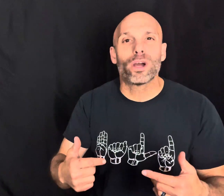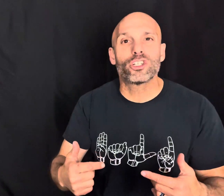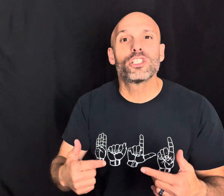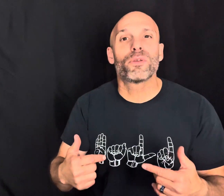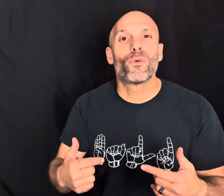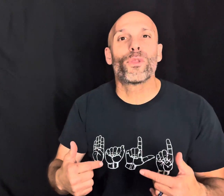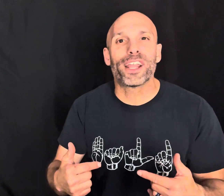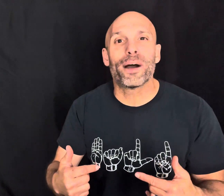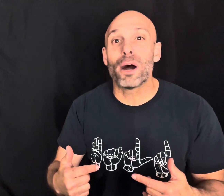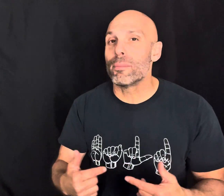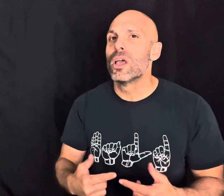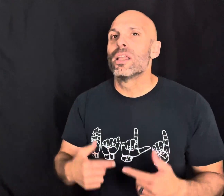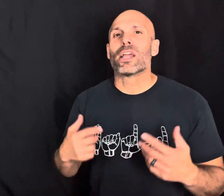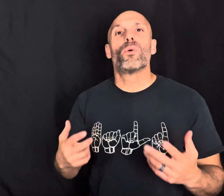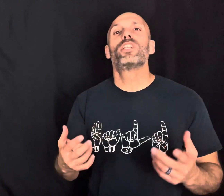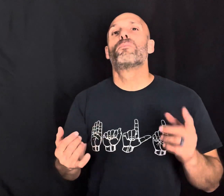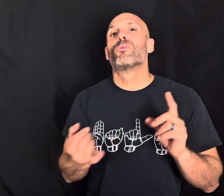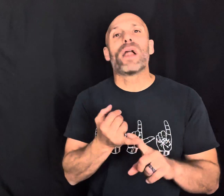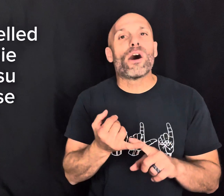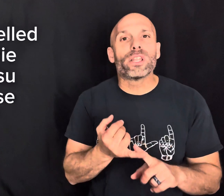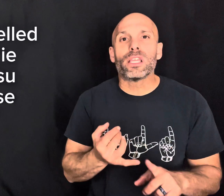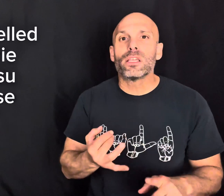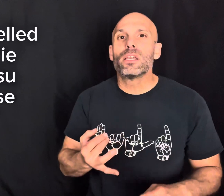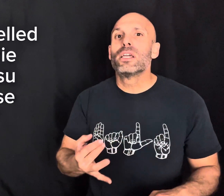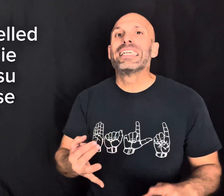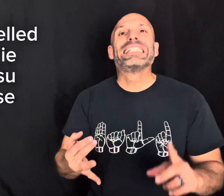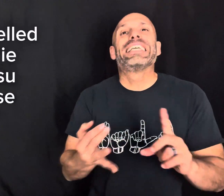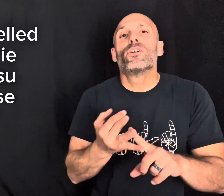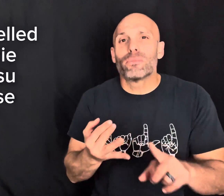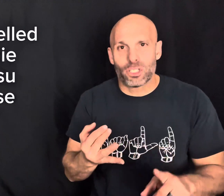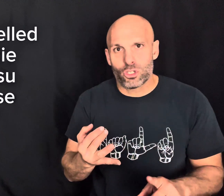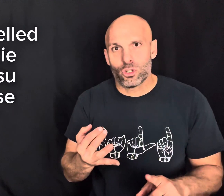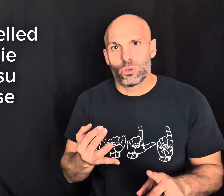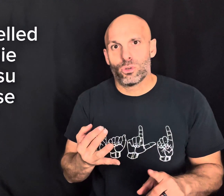questions before they come up. Like, what is brownie, tiramisu,